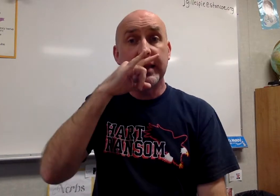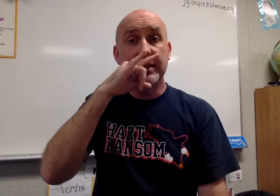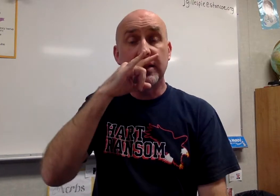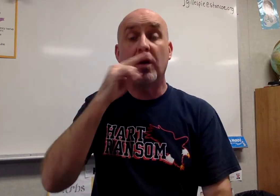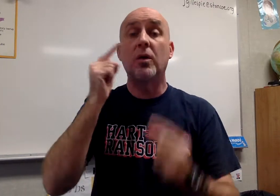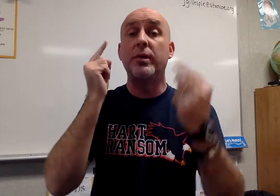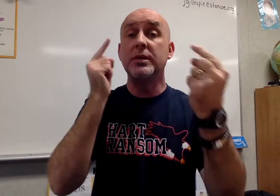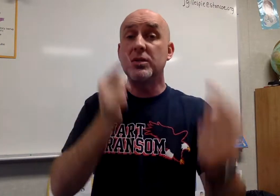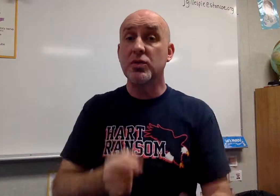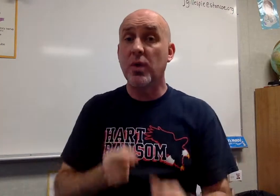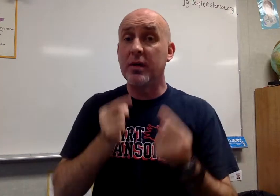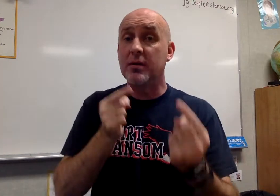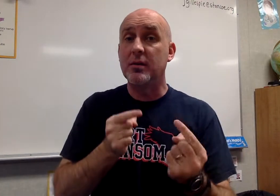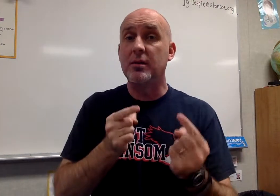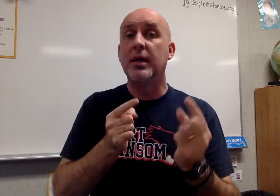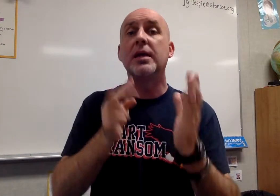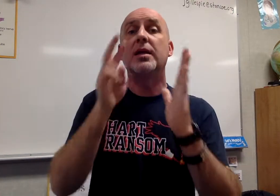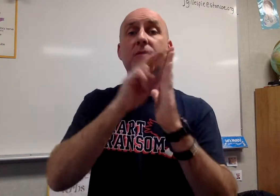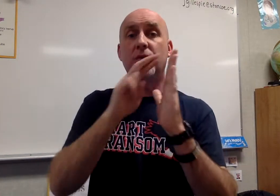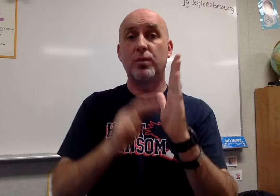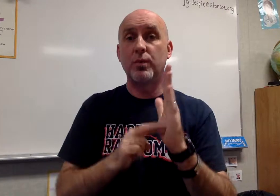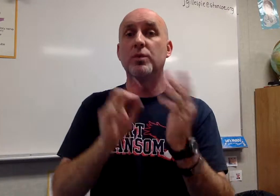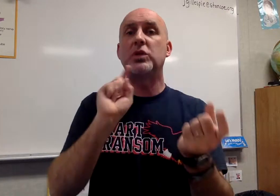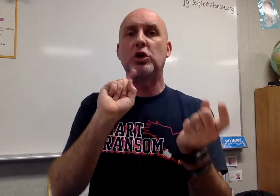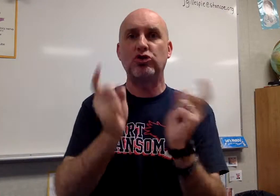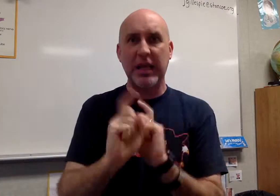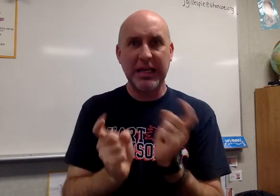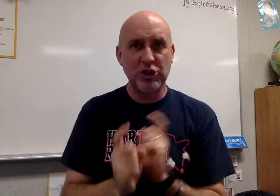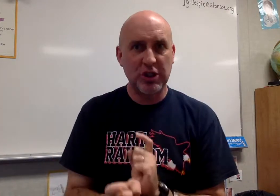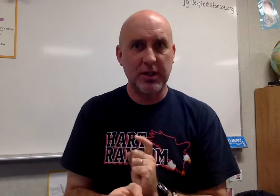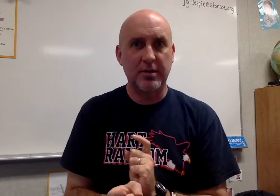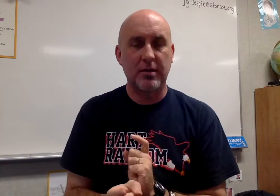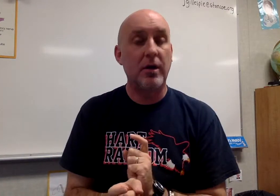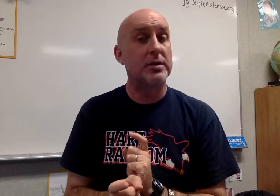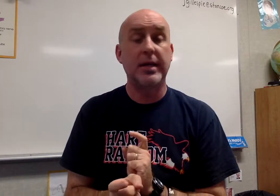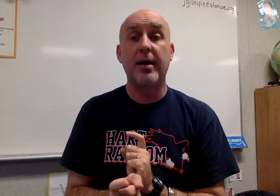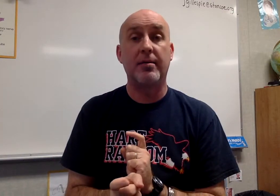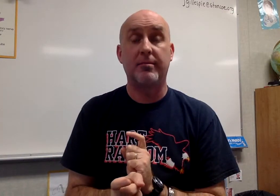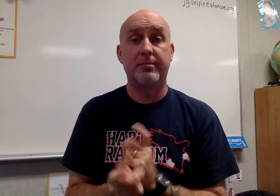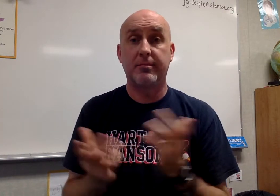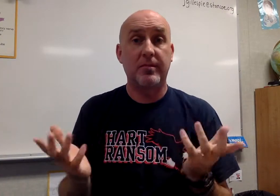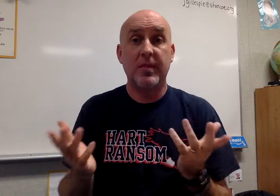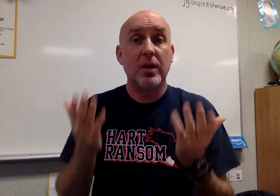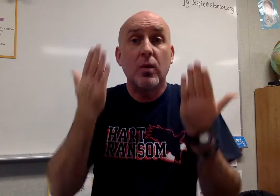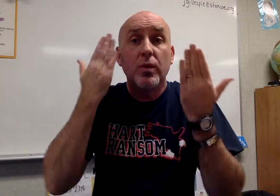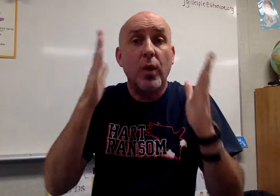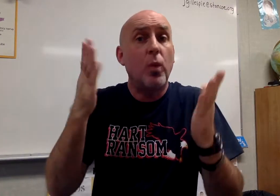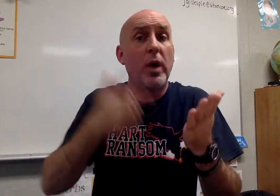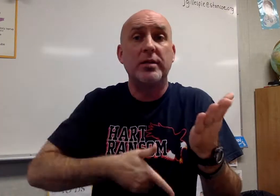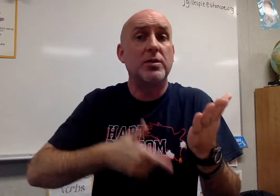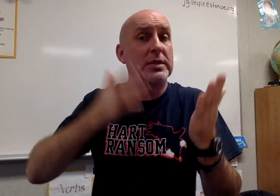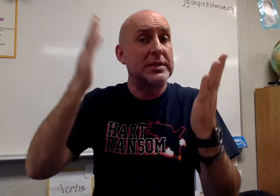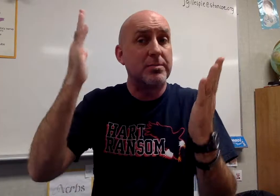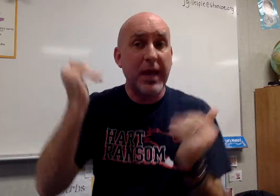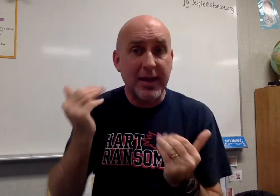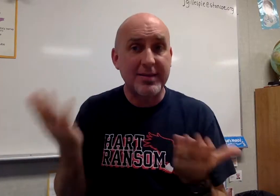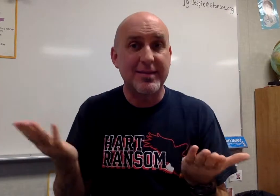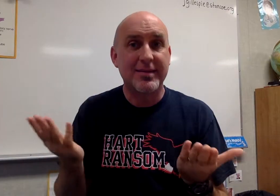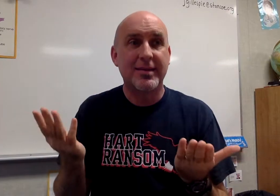Kids are going to struggle if the rules are changing all the time. They don't know what to expect.